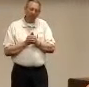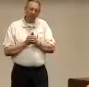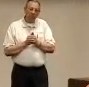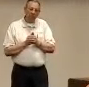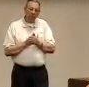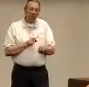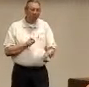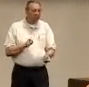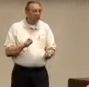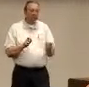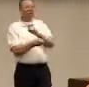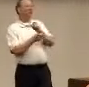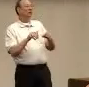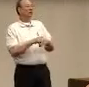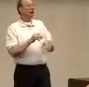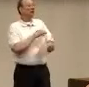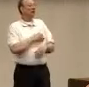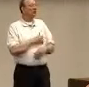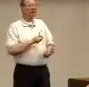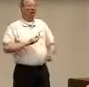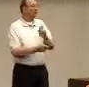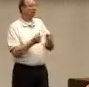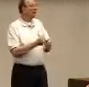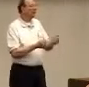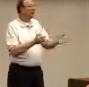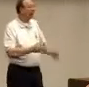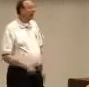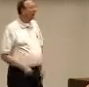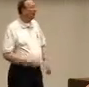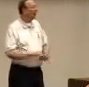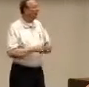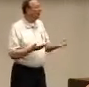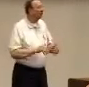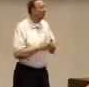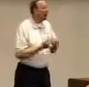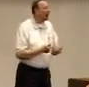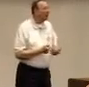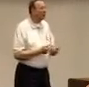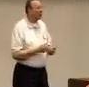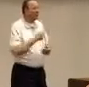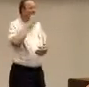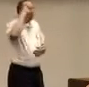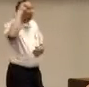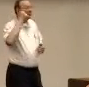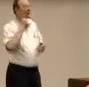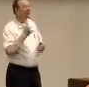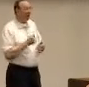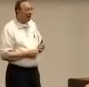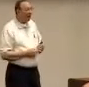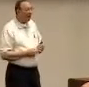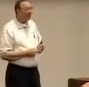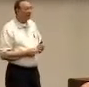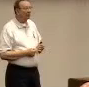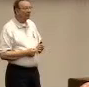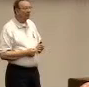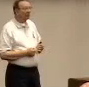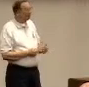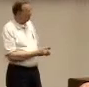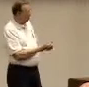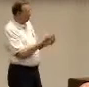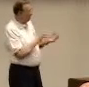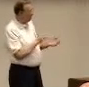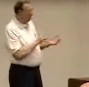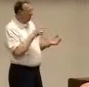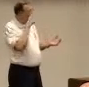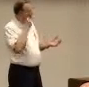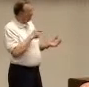And it made the hugest difference in our mission. It changed everything. And here's how. When Moses finally got a